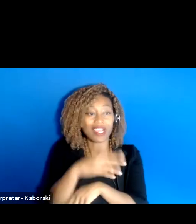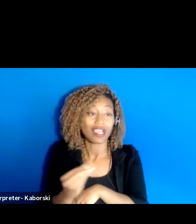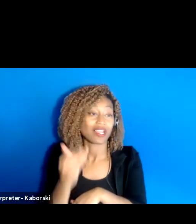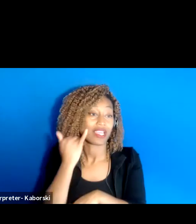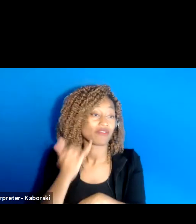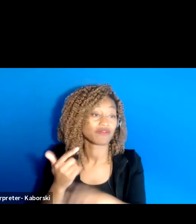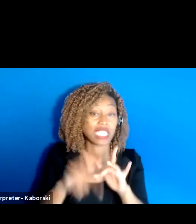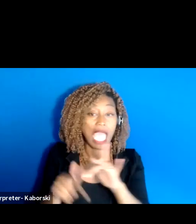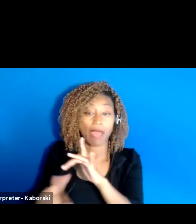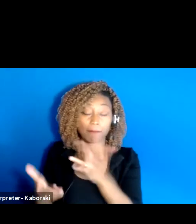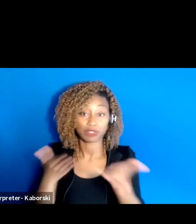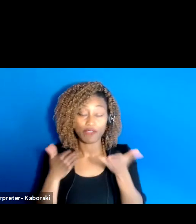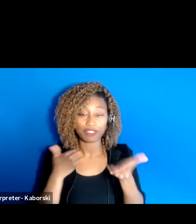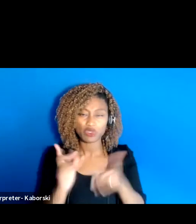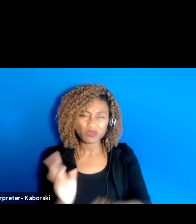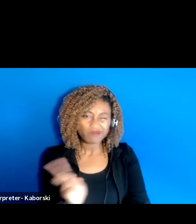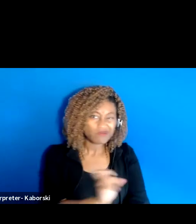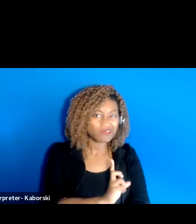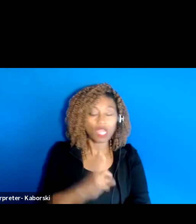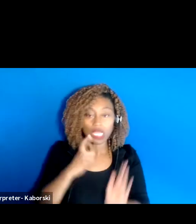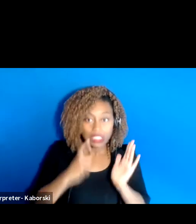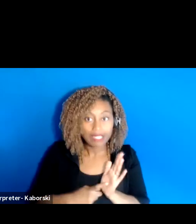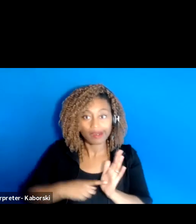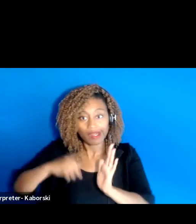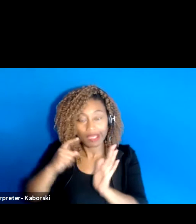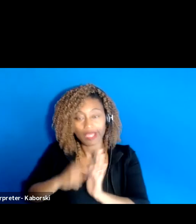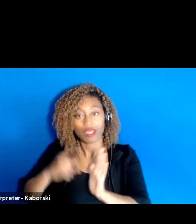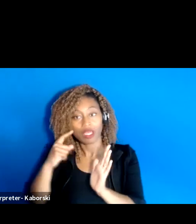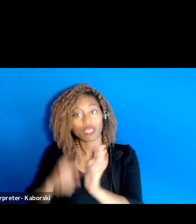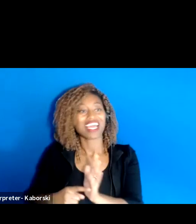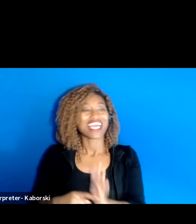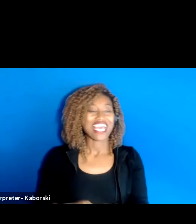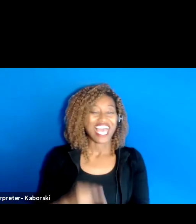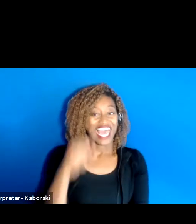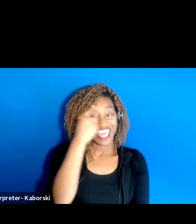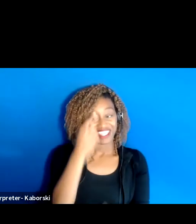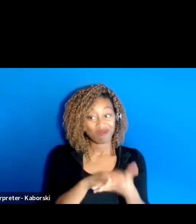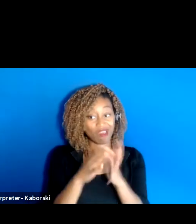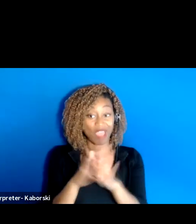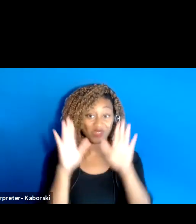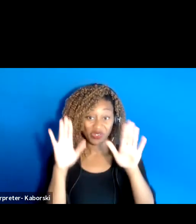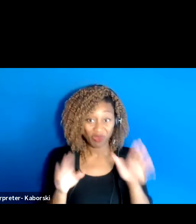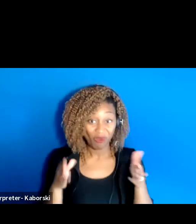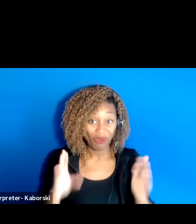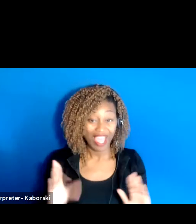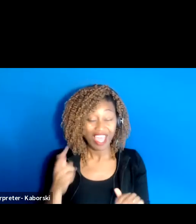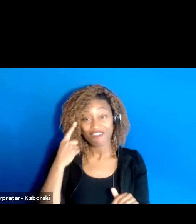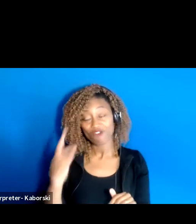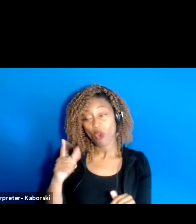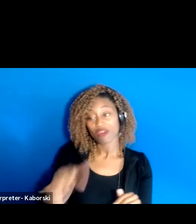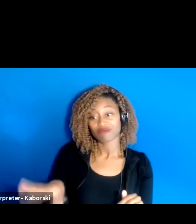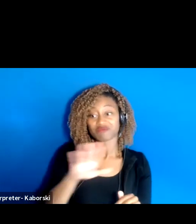in services. And so it really ended up being a great way for the community